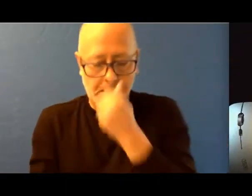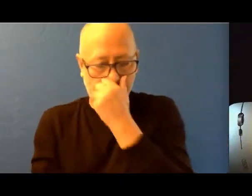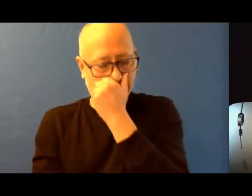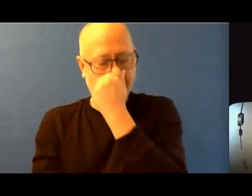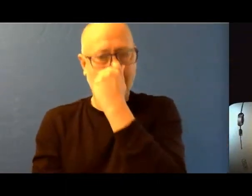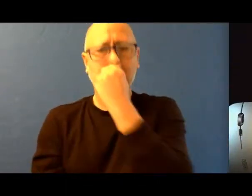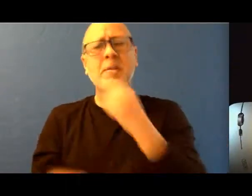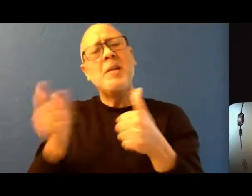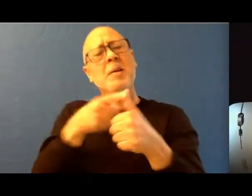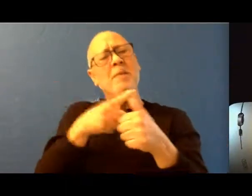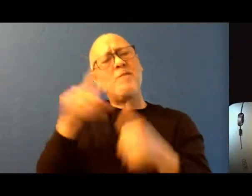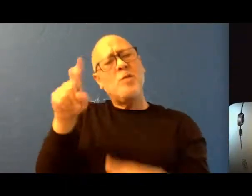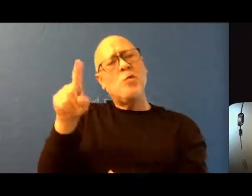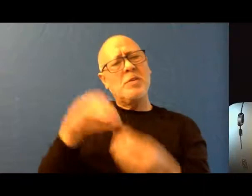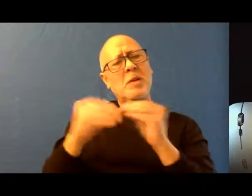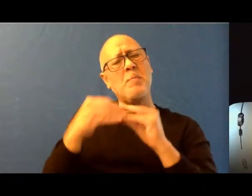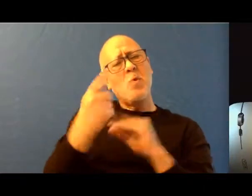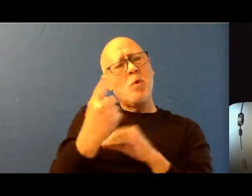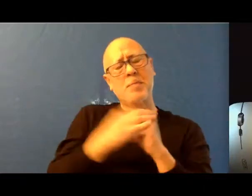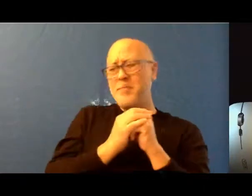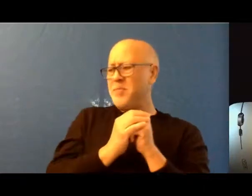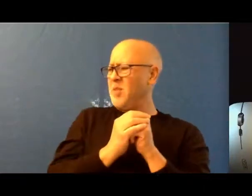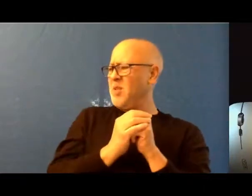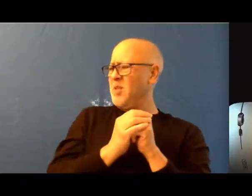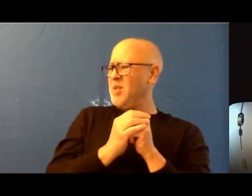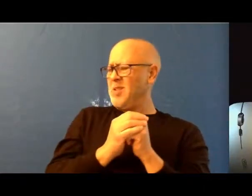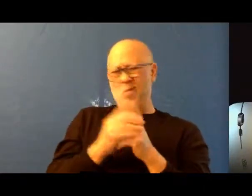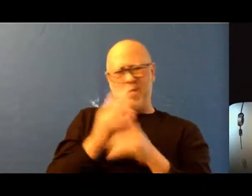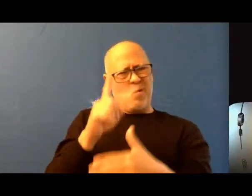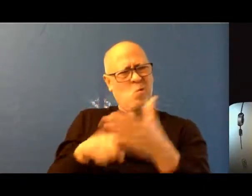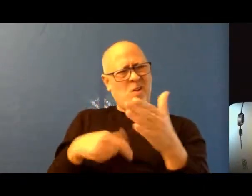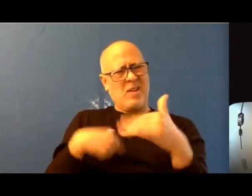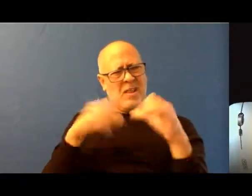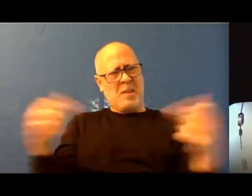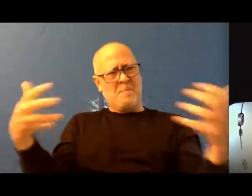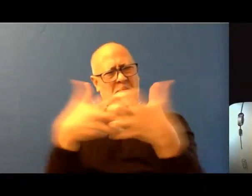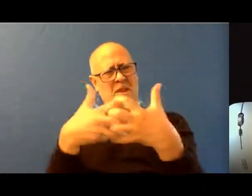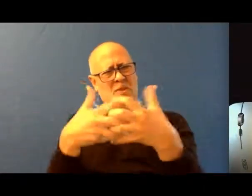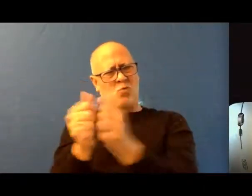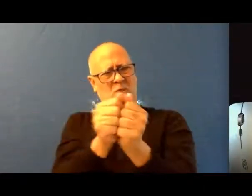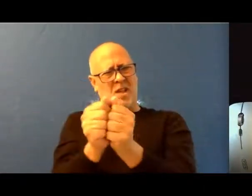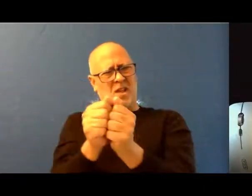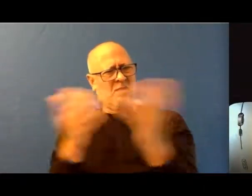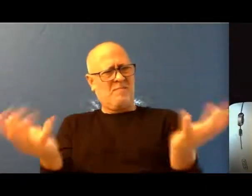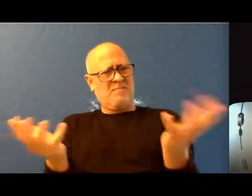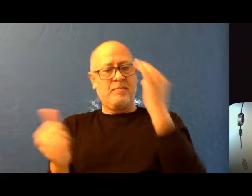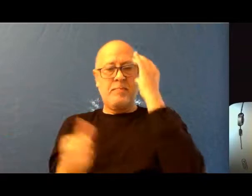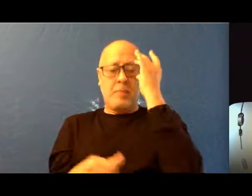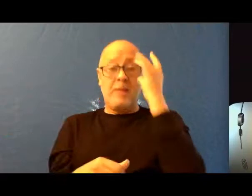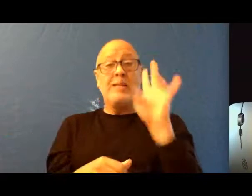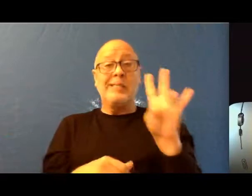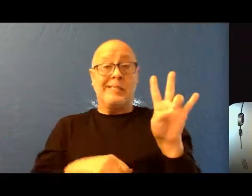So my first question is for number 1, what can I match together? So I have